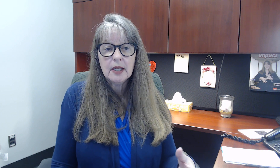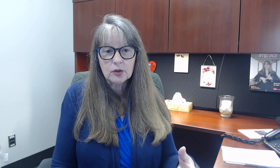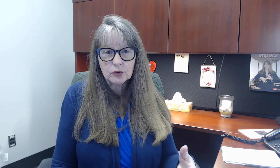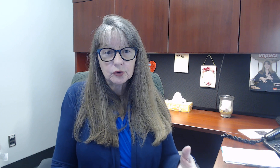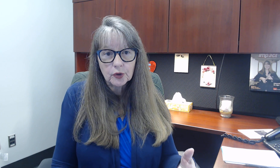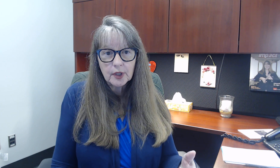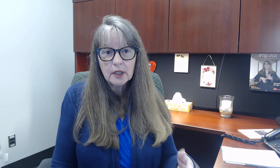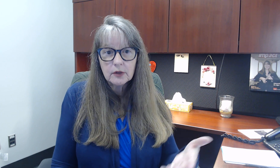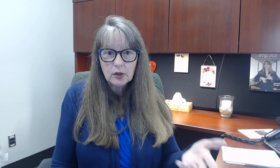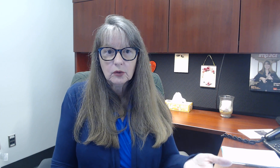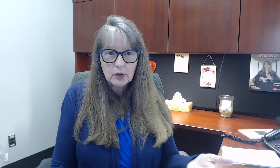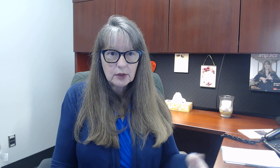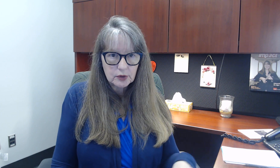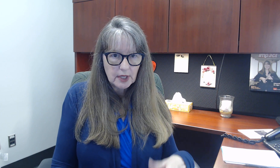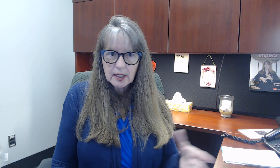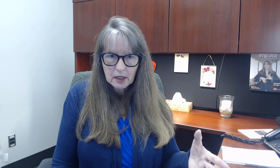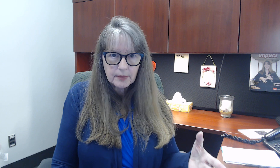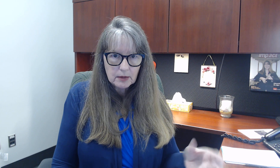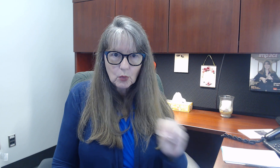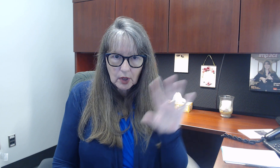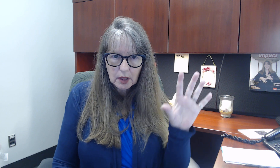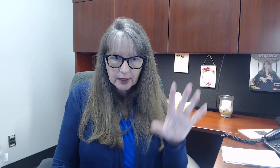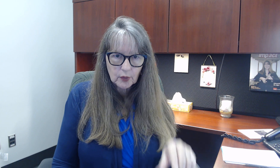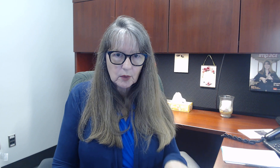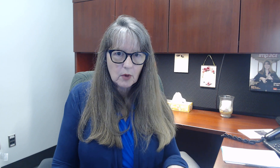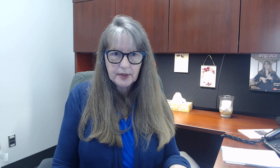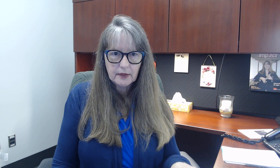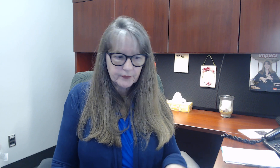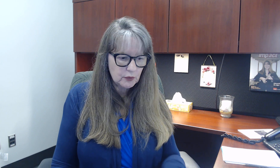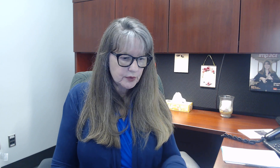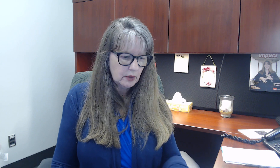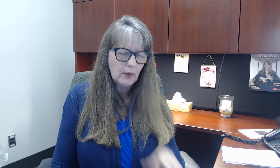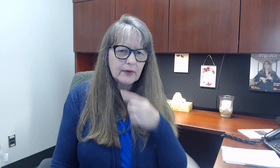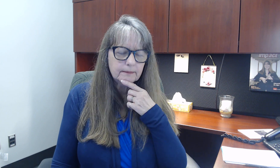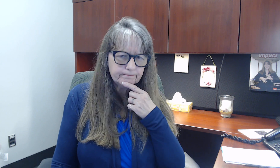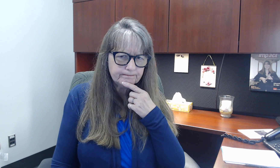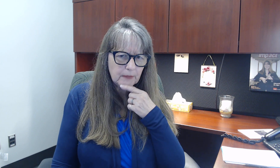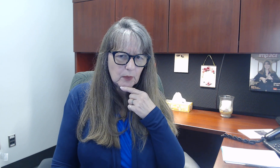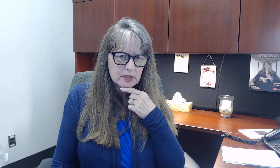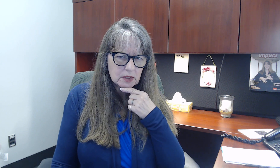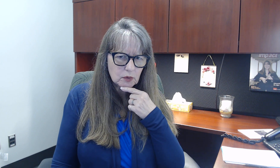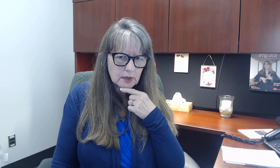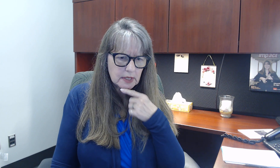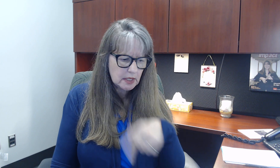and learning it, then you'll understand it. It'll be more clear and it won't be confusing. You'll want to go, now what is that they're saying?